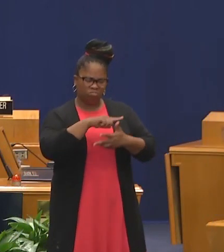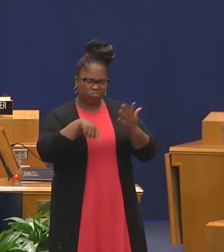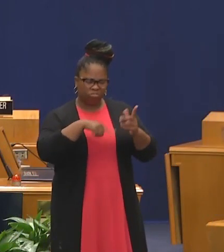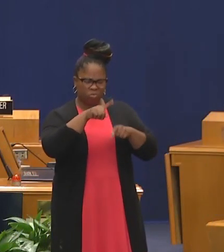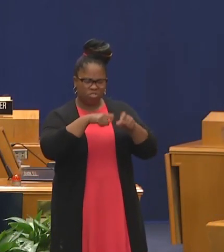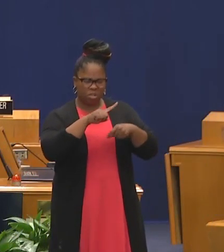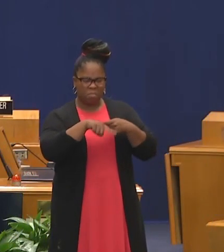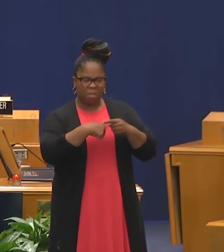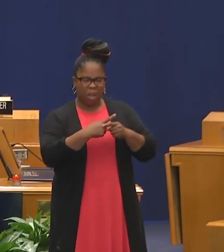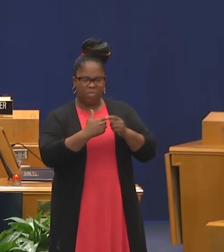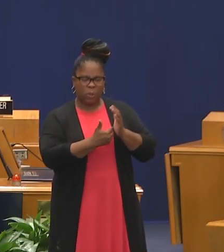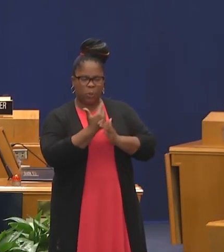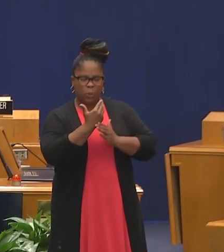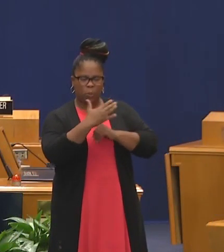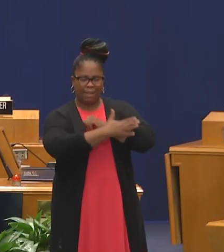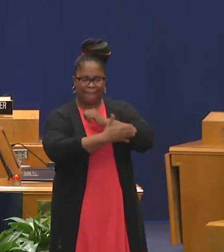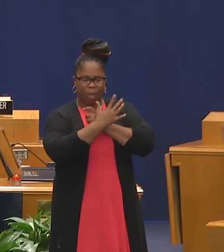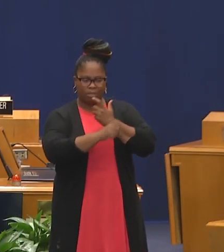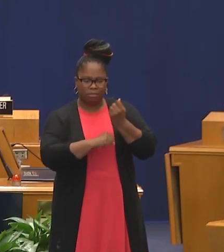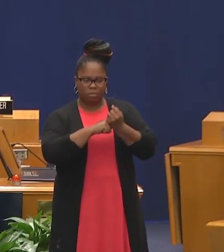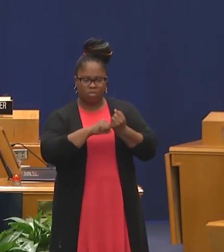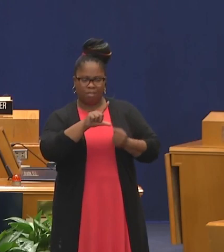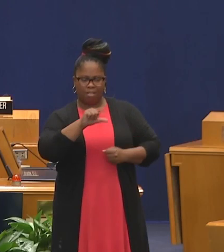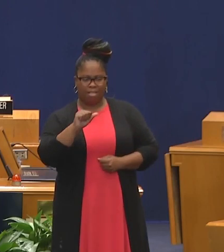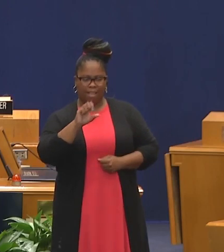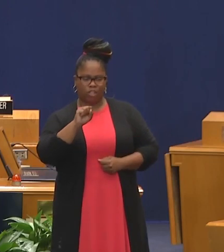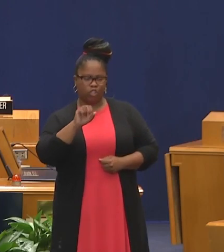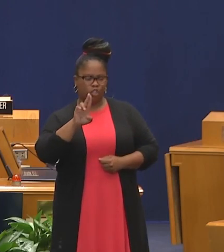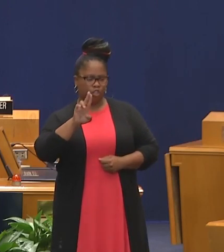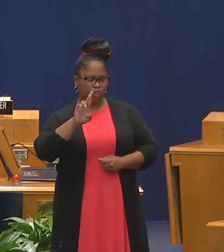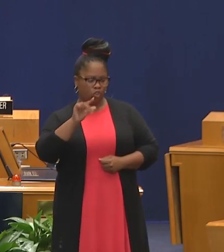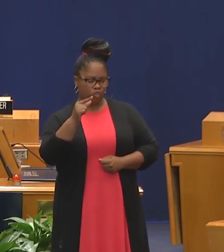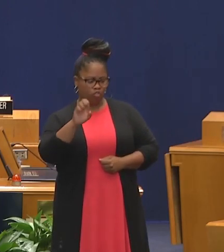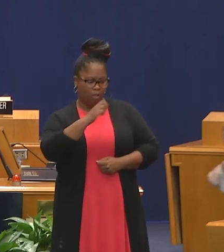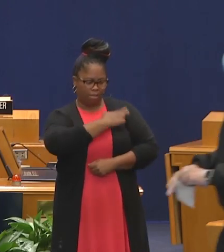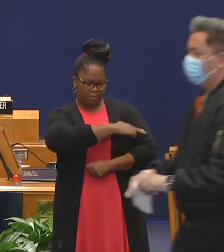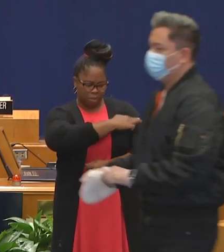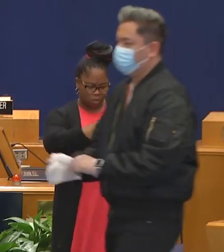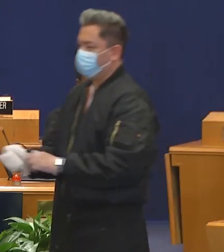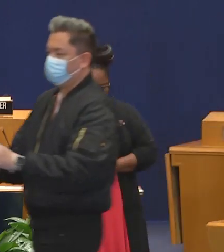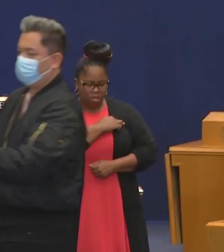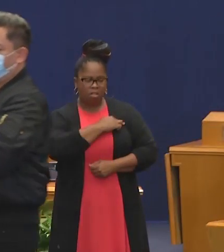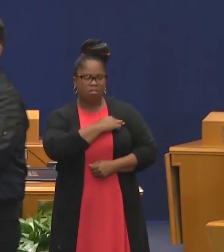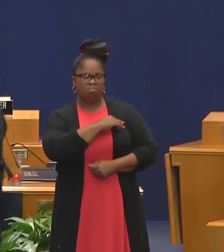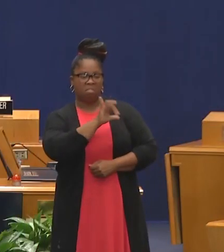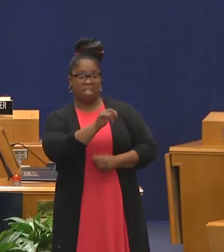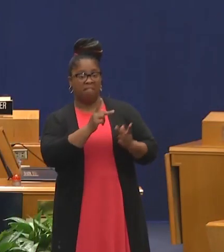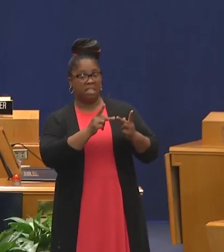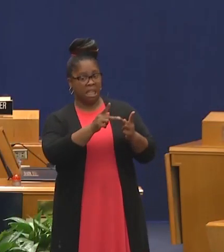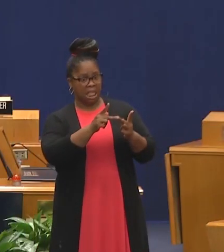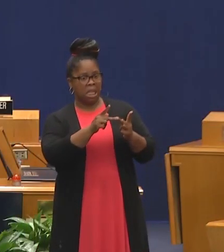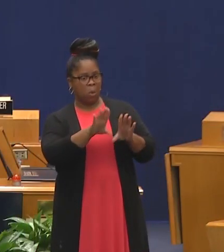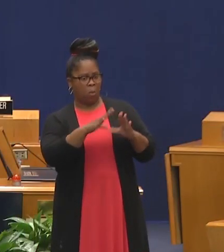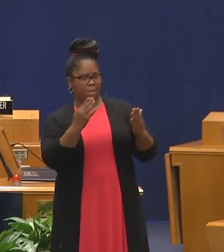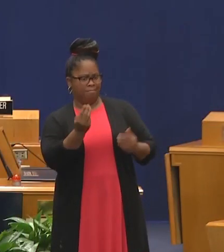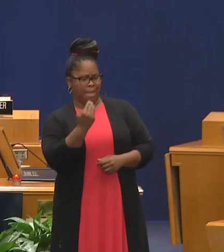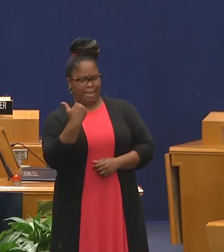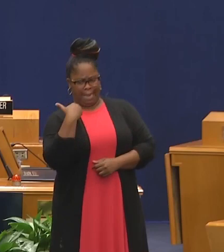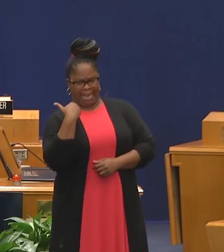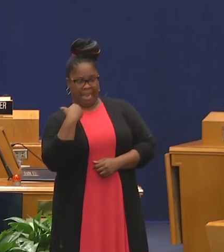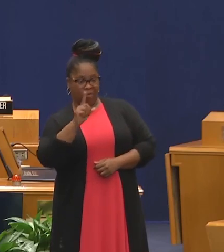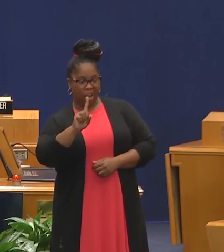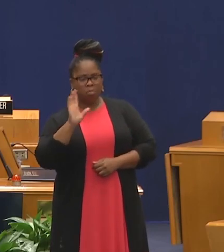new county-backed Los Angeles Surge Hospital. As you know, this facility opened on Monday at the site of the